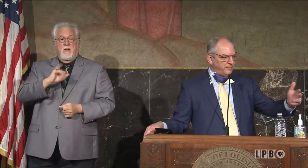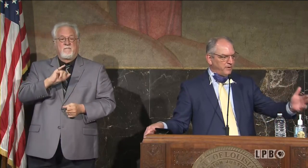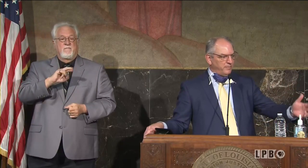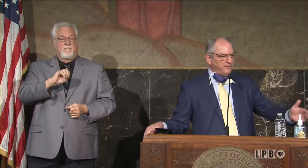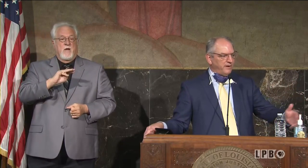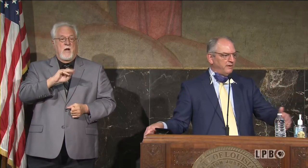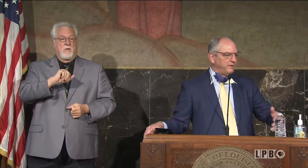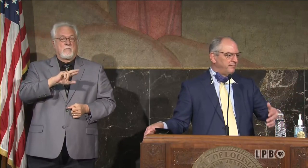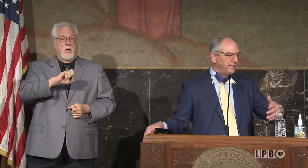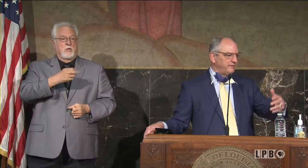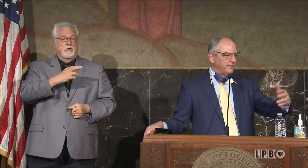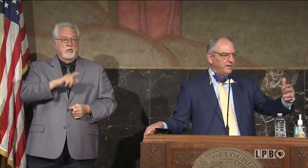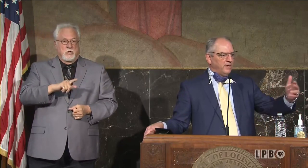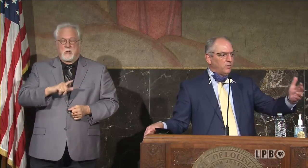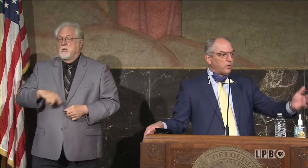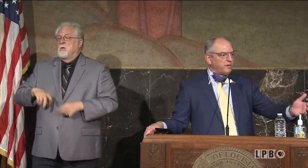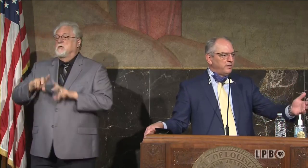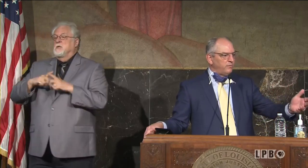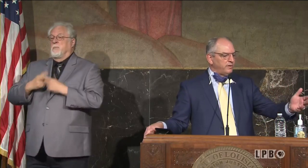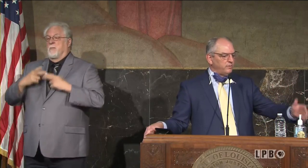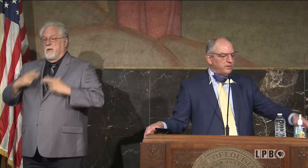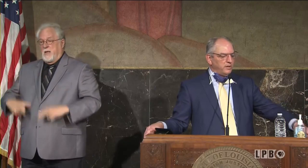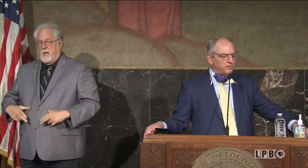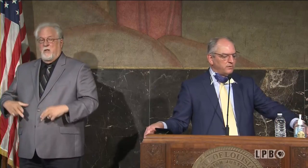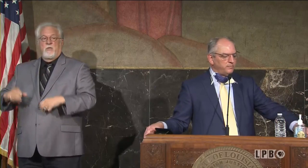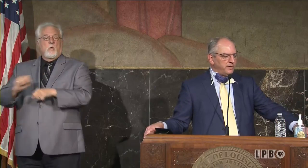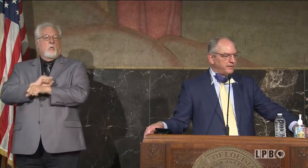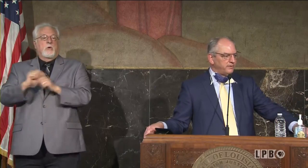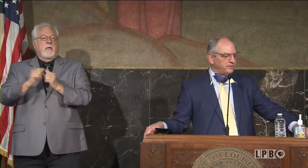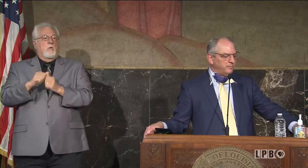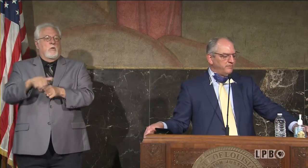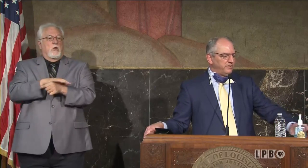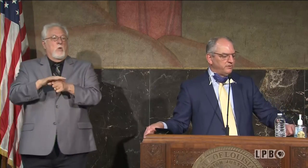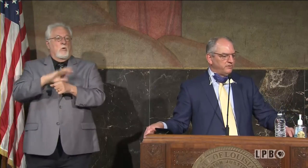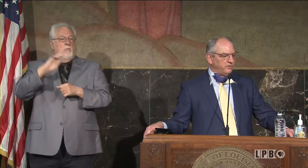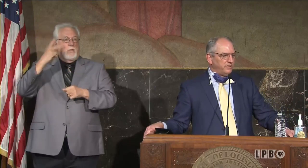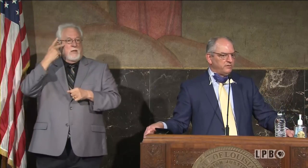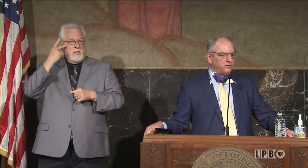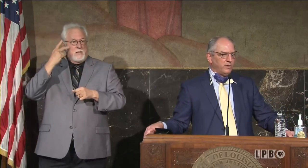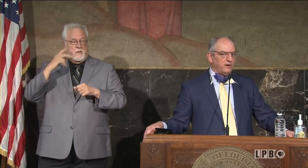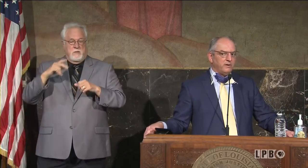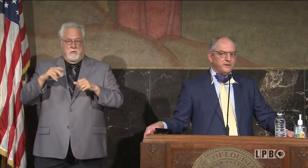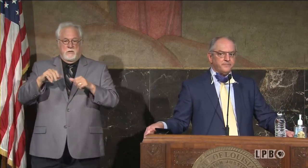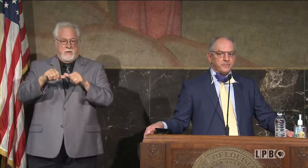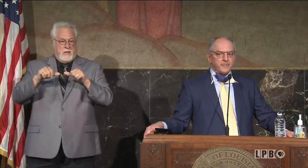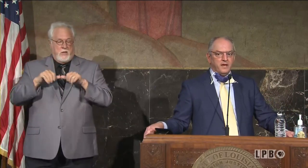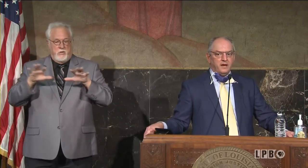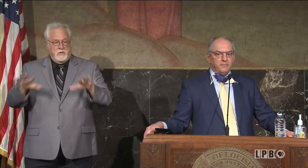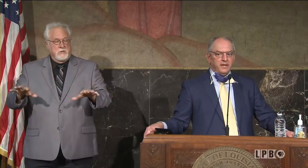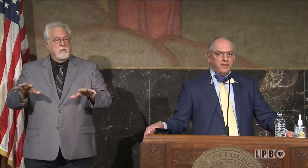It means the Department of Health. It means working with local political subdivisions on this as well.